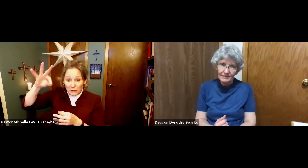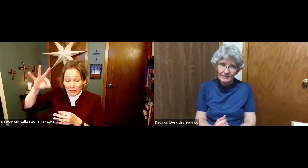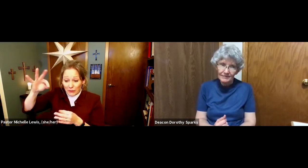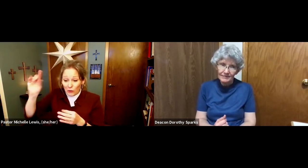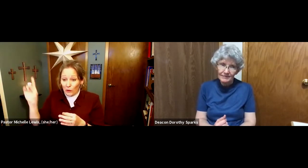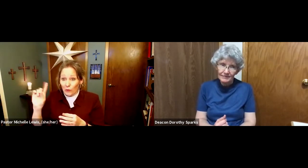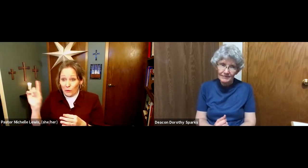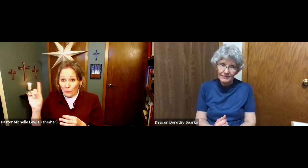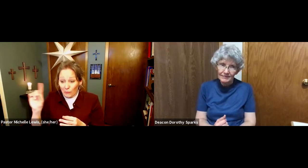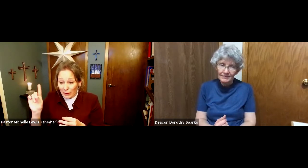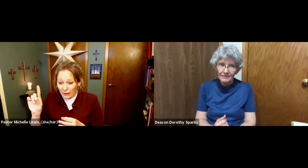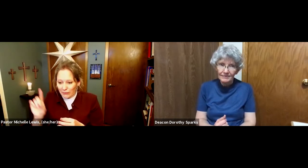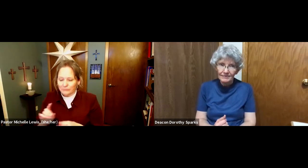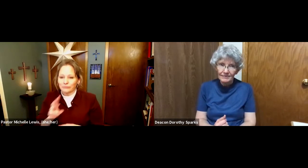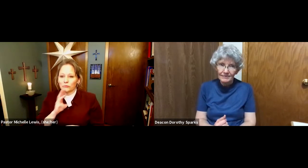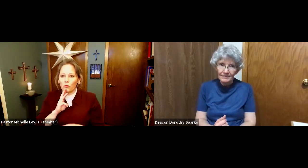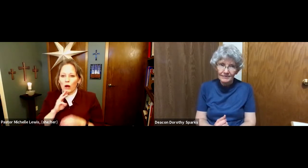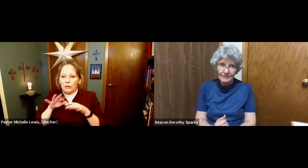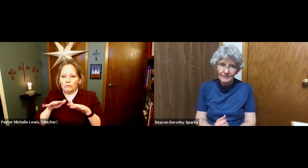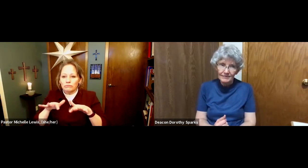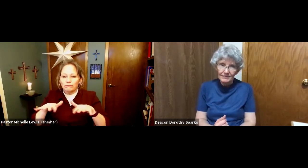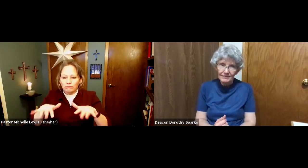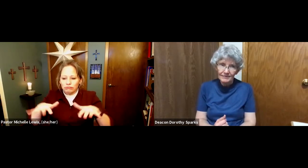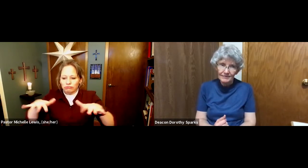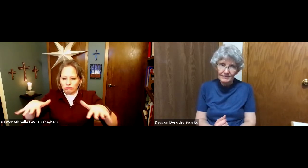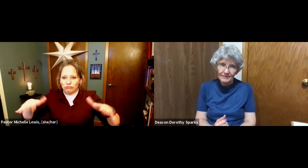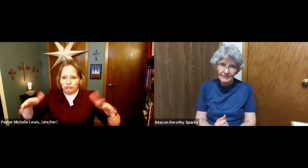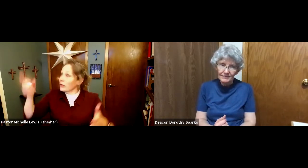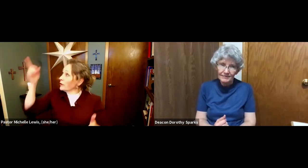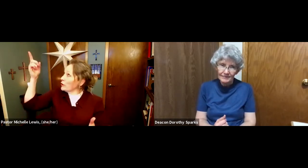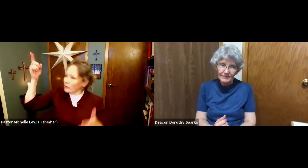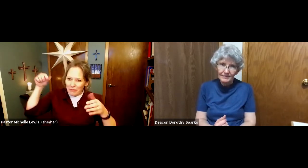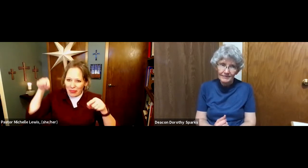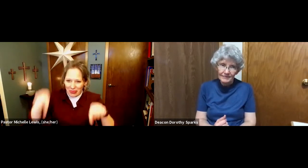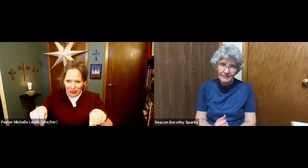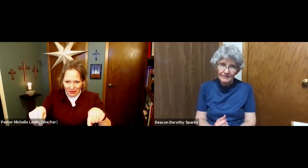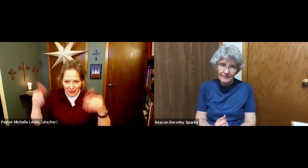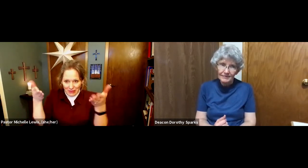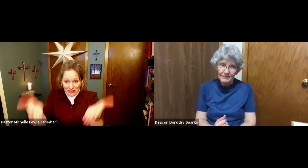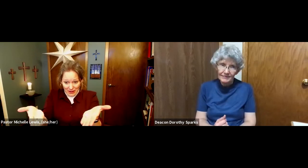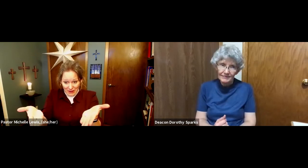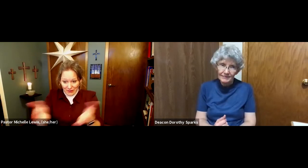In the beginning, your Spirit moved over the waters.